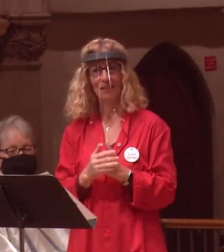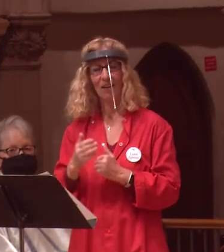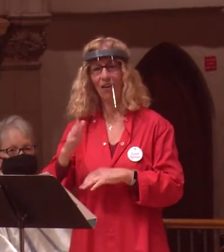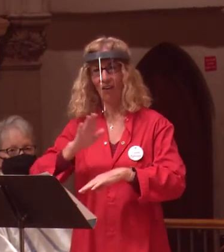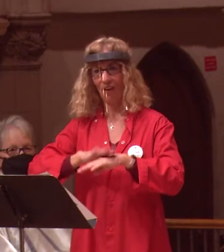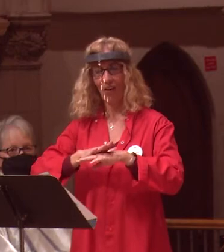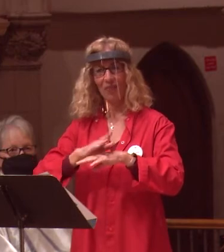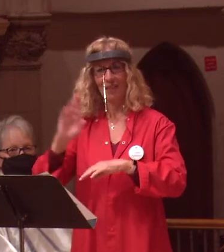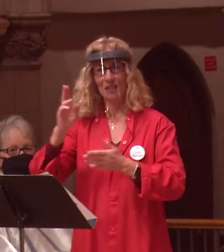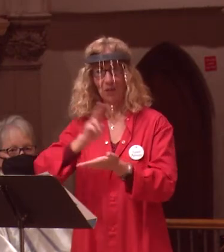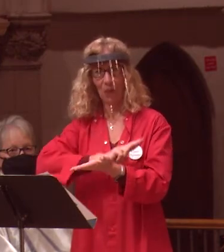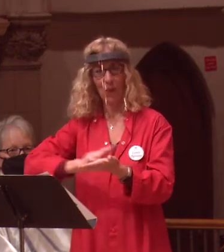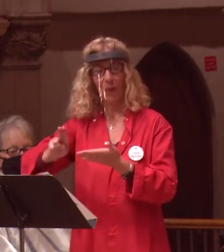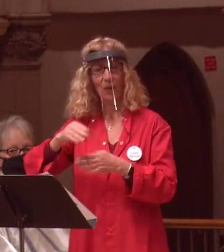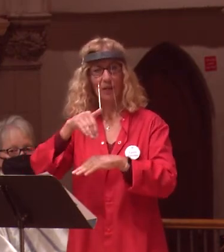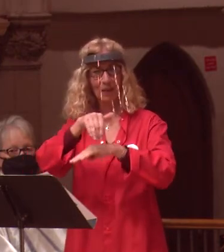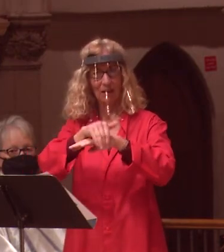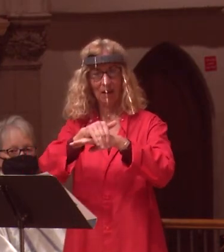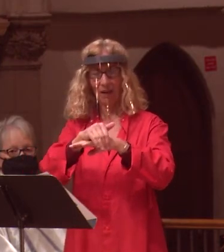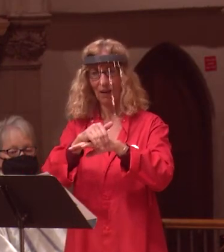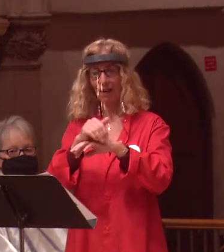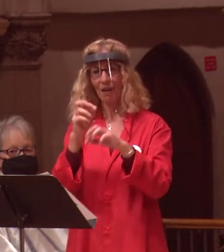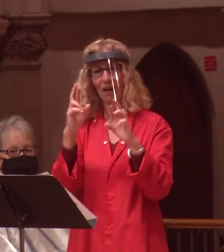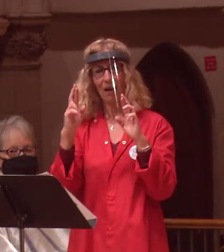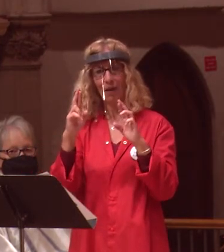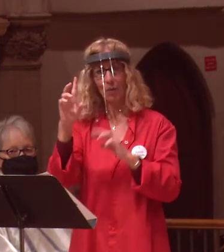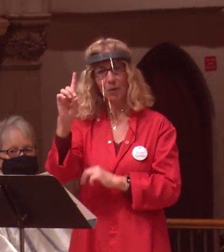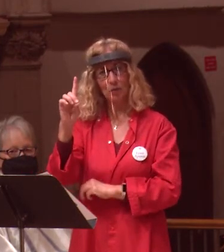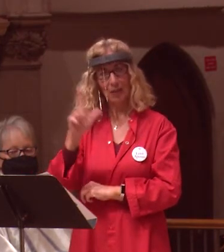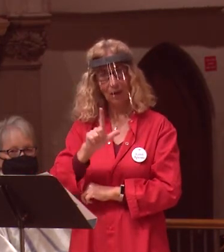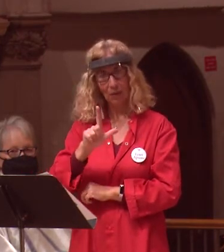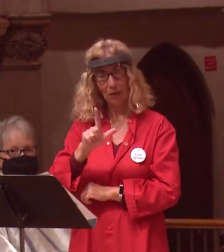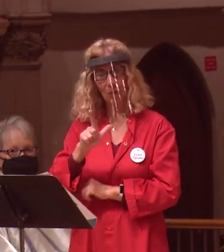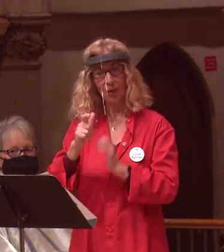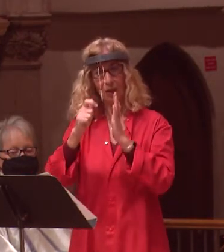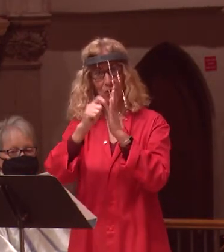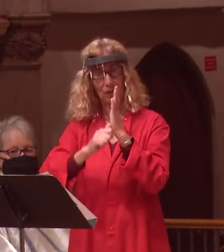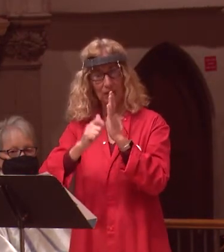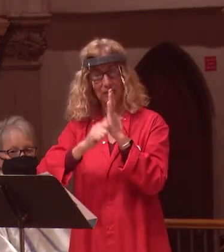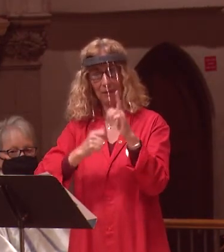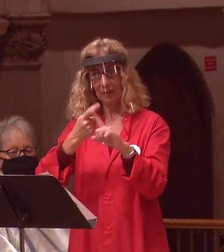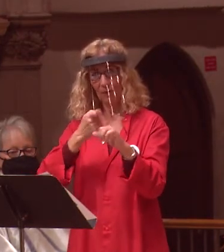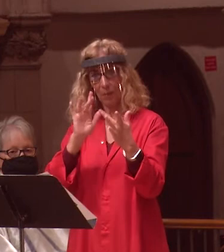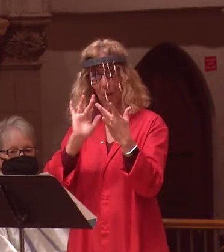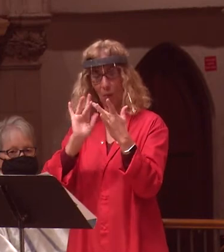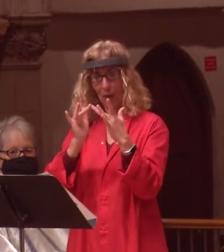holy night. I hope you've downloaded the service leaflet from our website,